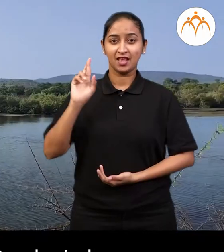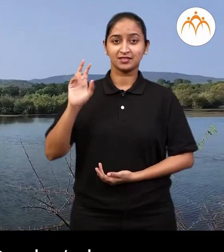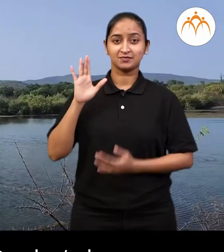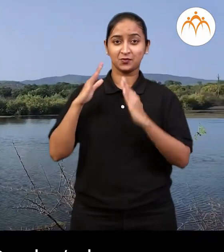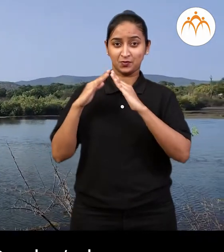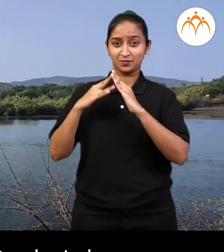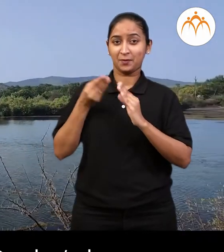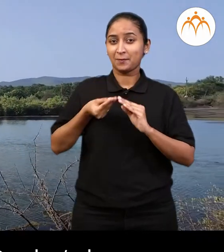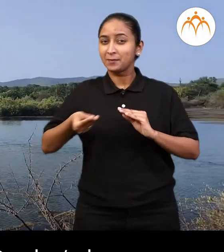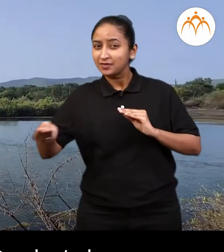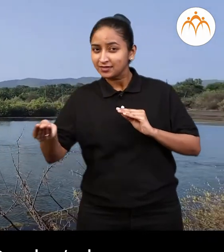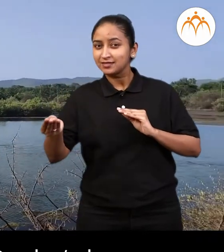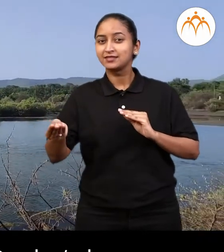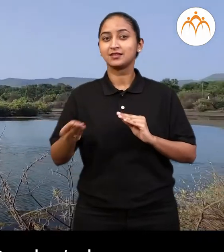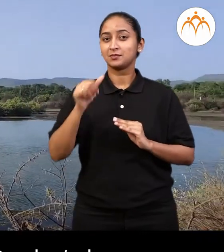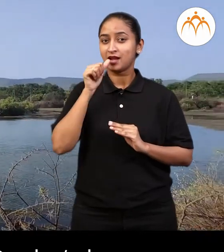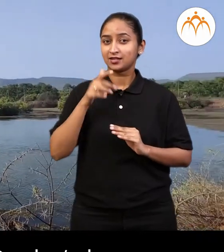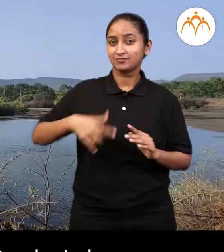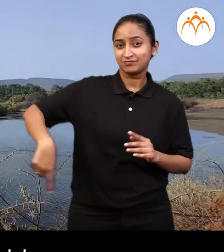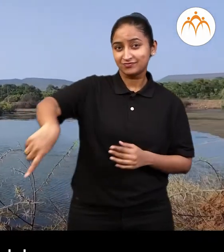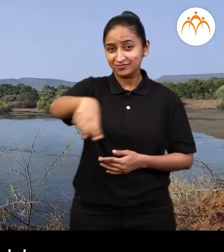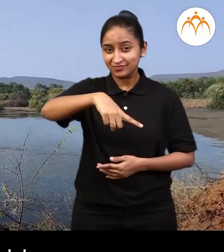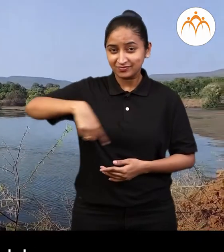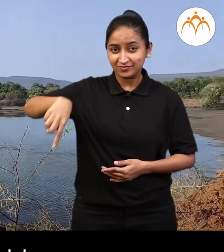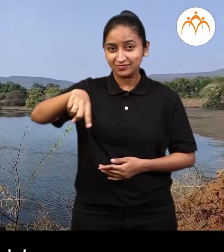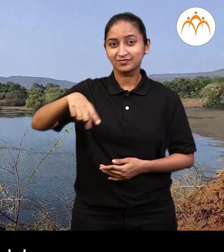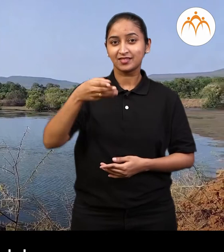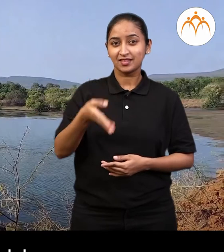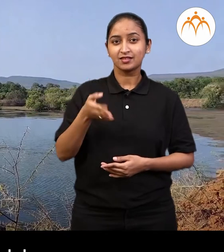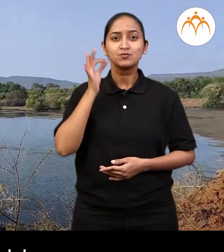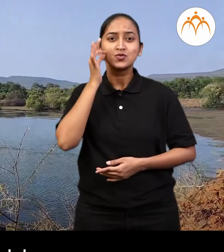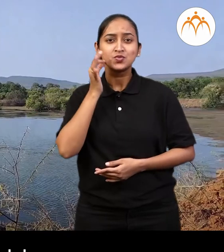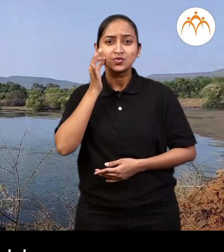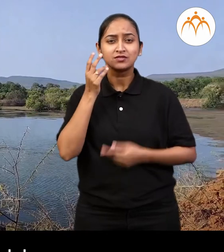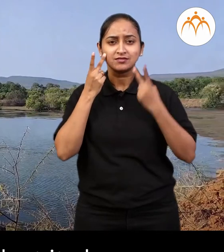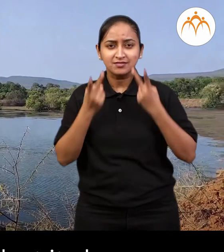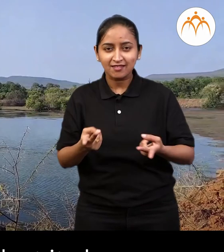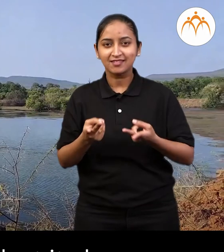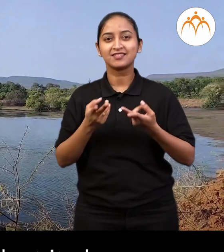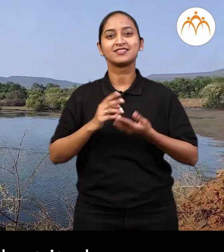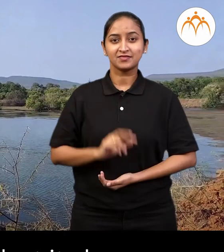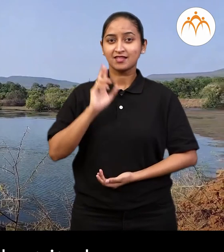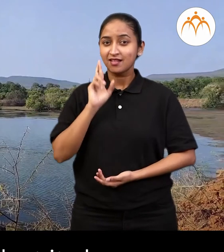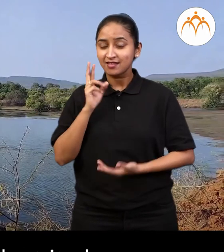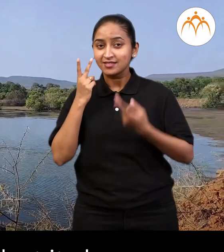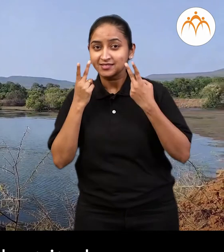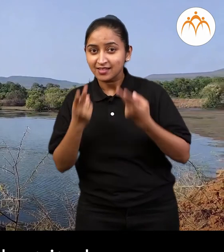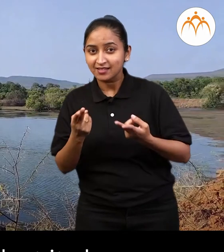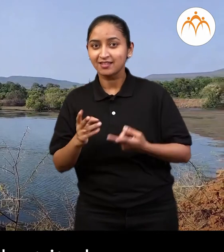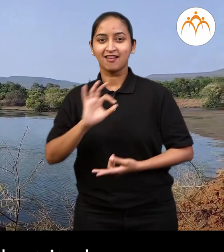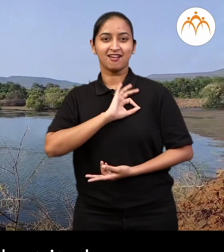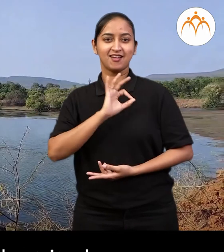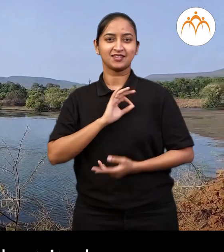There is a lake near Ragu's house. It also looks blue. Ragu